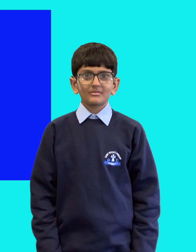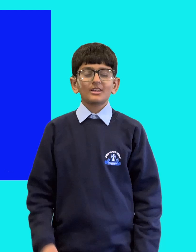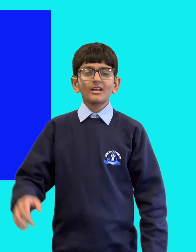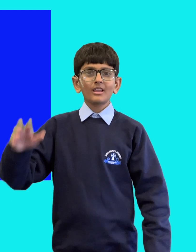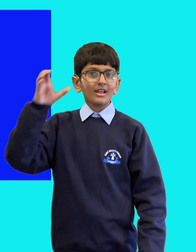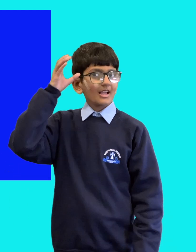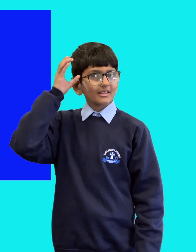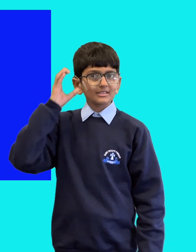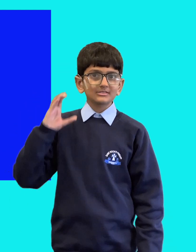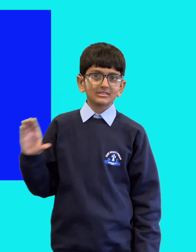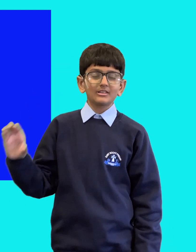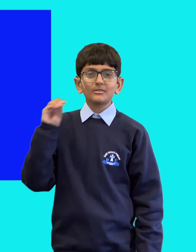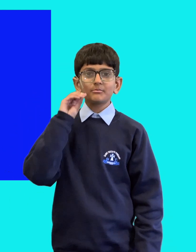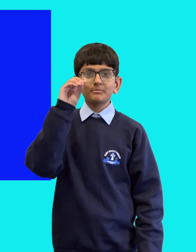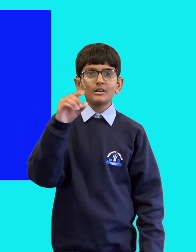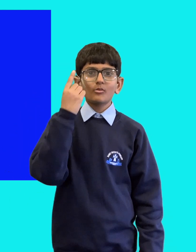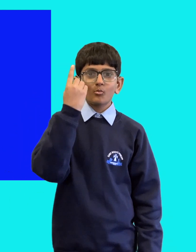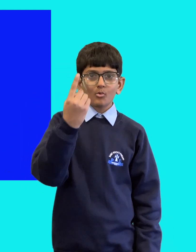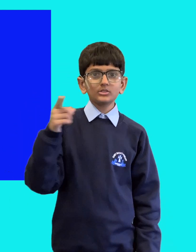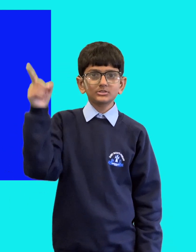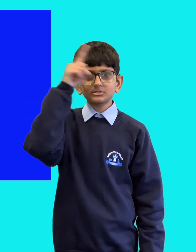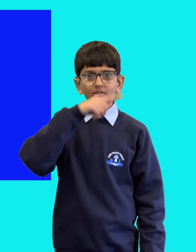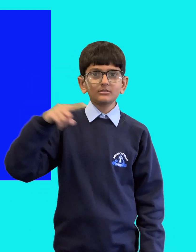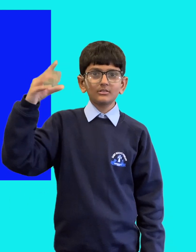JoJo Gnome put one of the circles over his face.